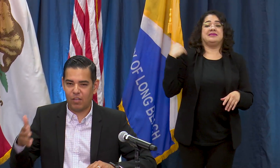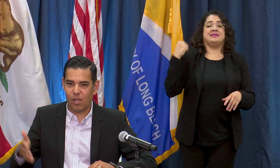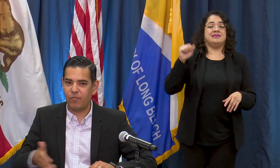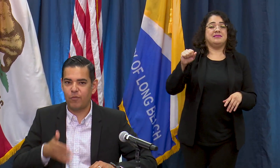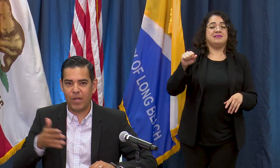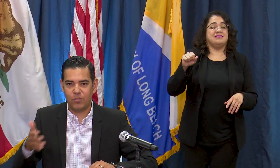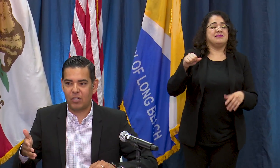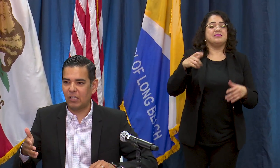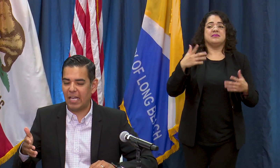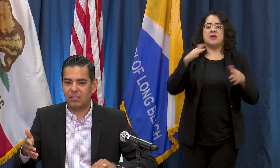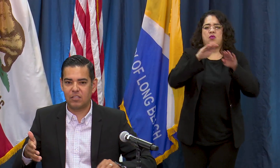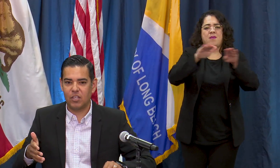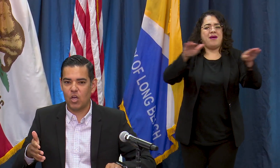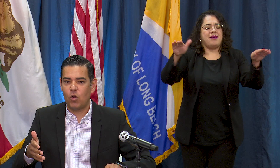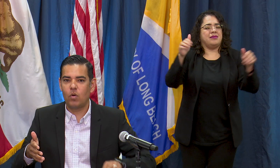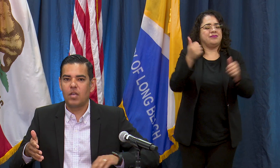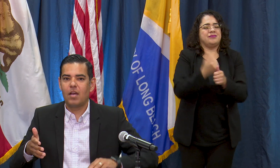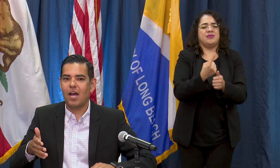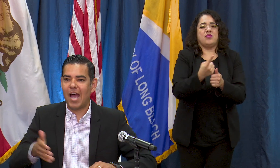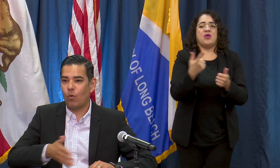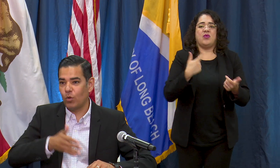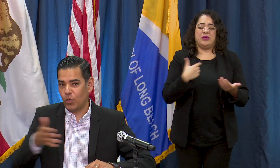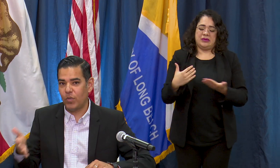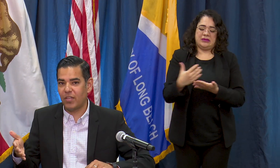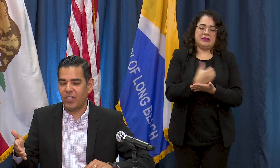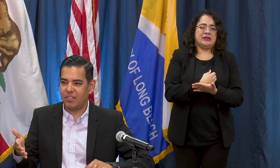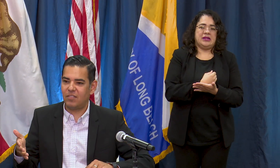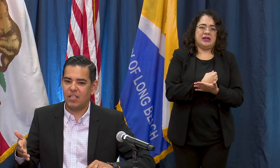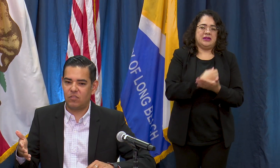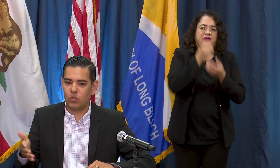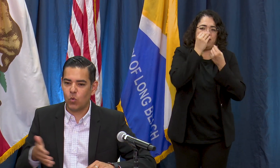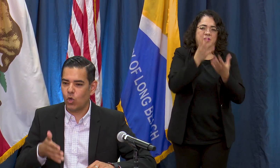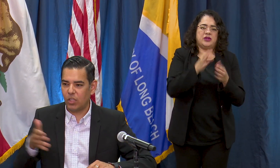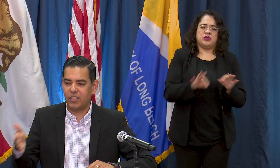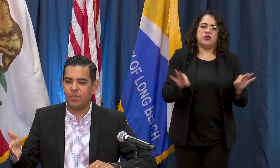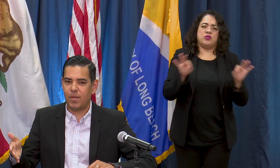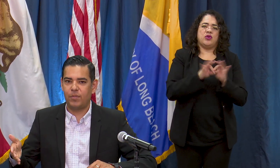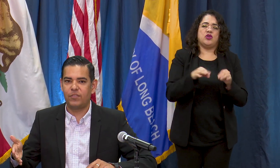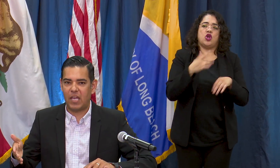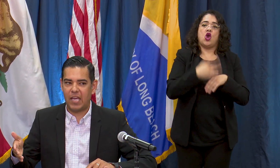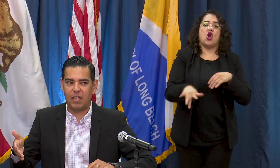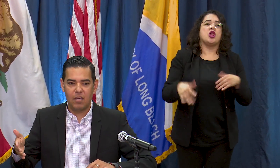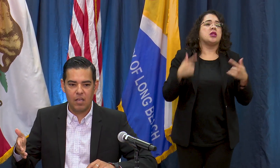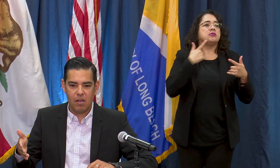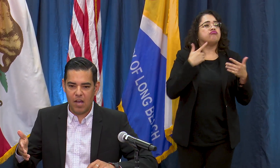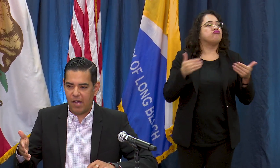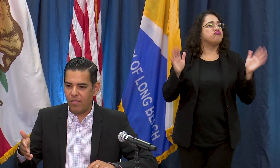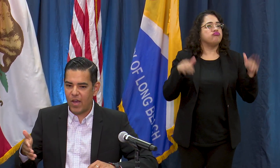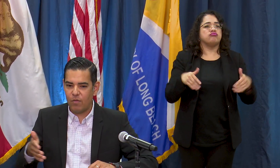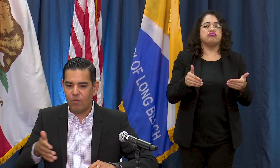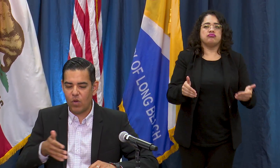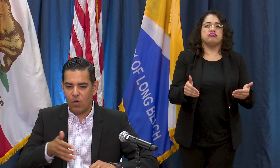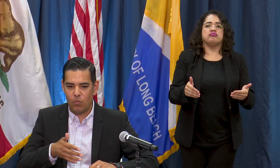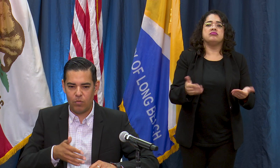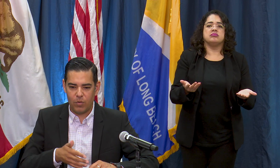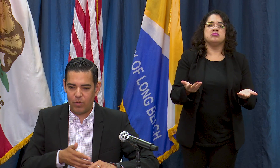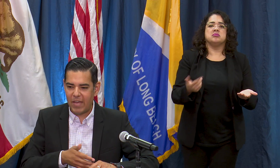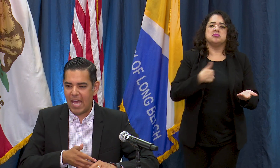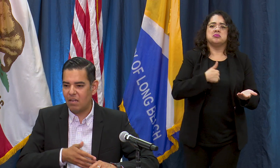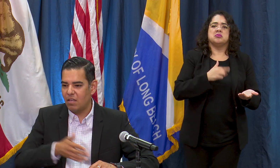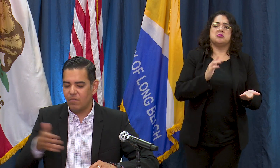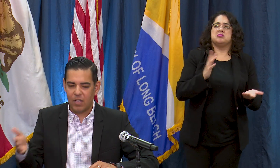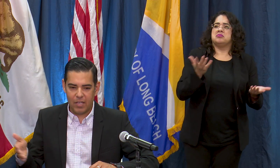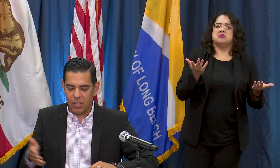still have a lot of information to collect to know how we're doing. I think it's too early to be able to say that